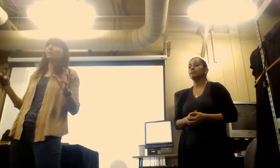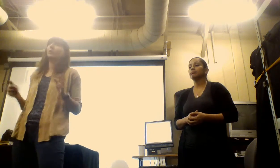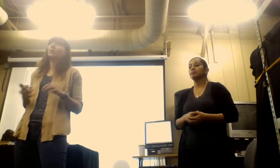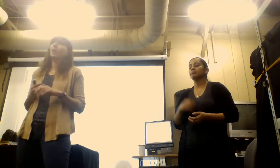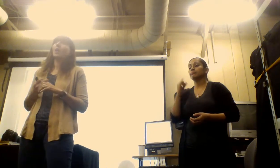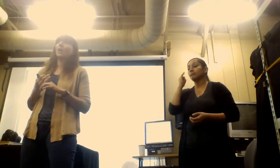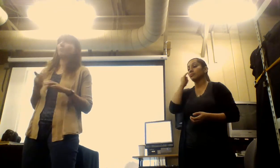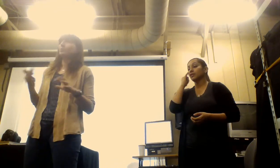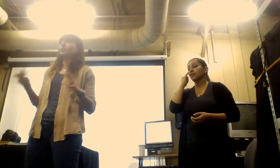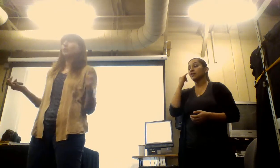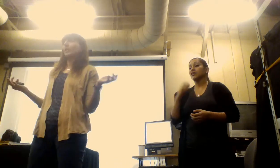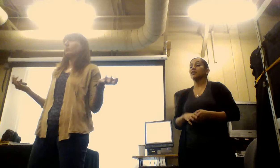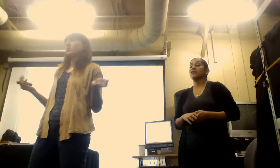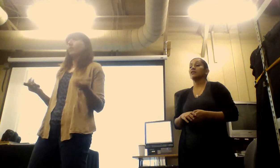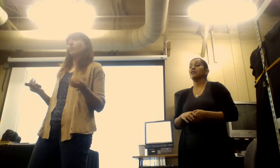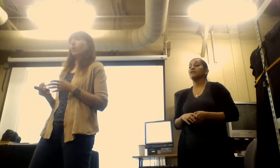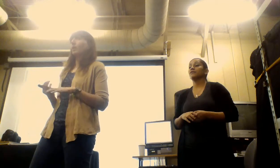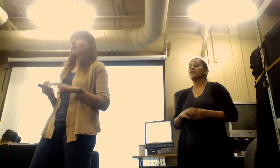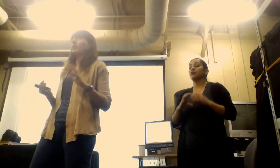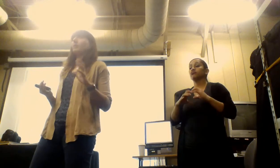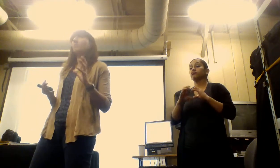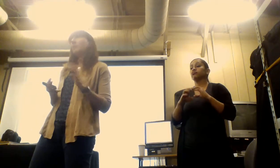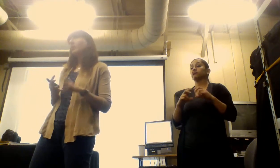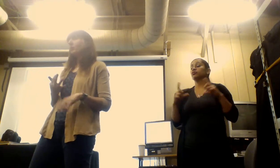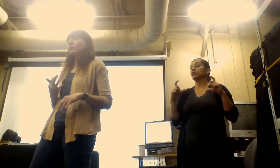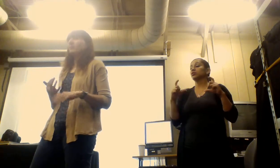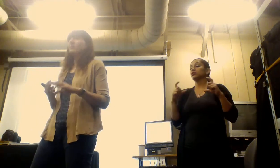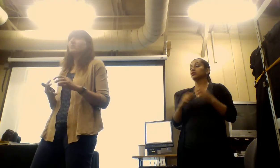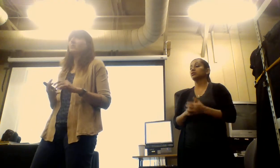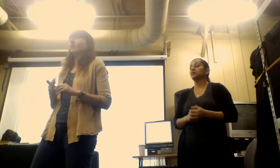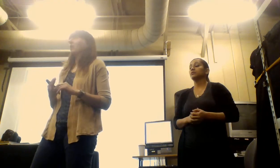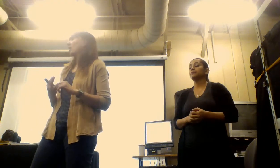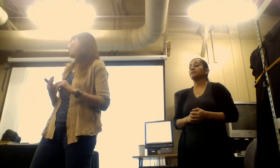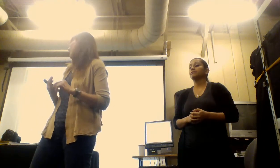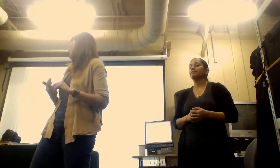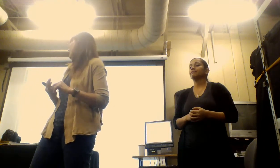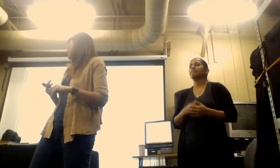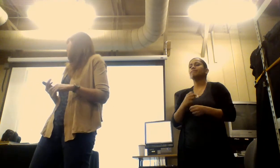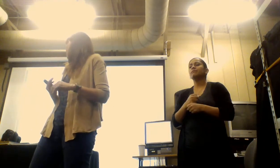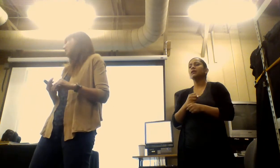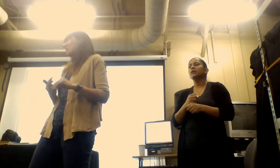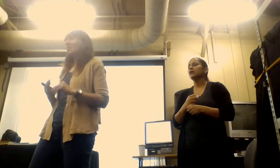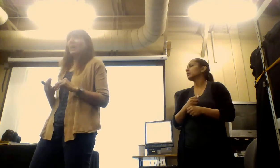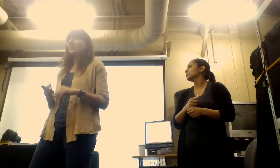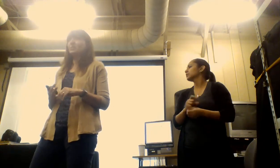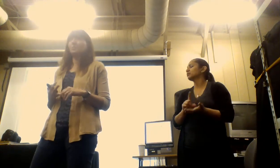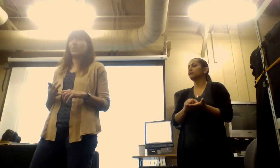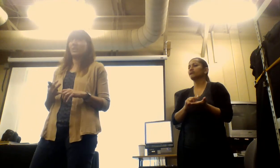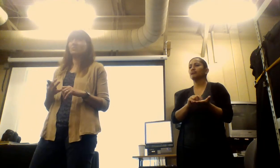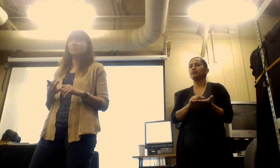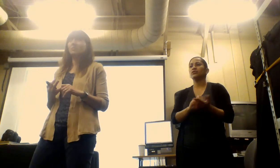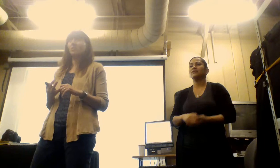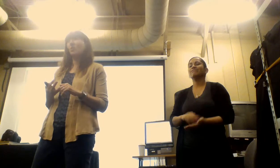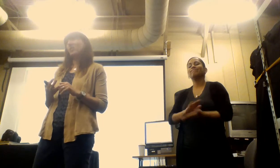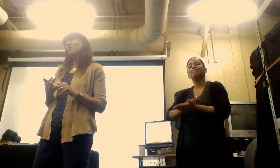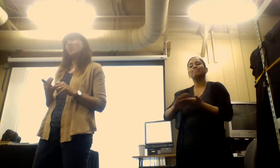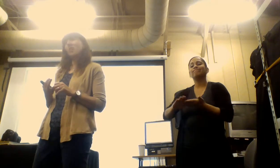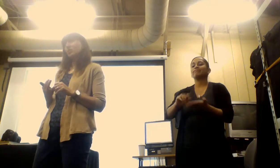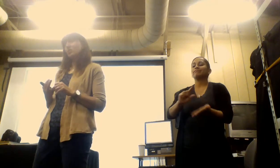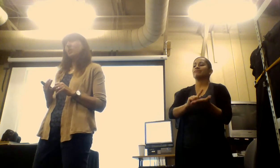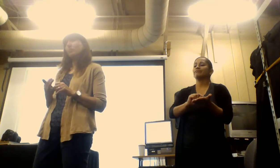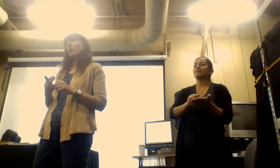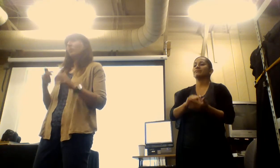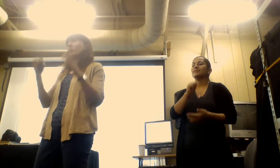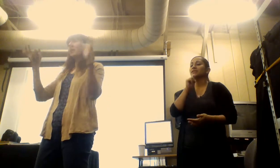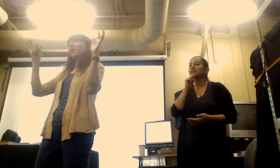Precision Camera. Precision Camera is the other one. I mean, make prints. And make nice prints. It's